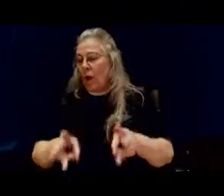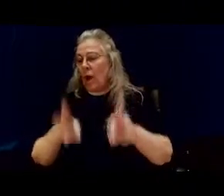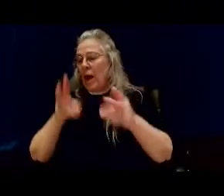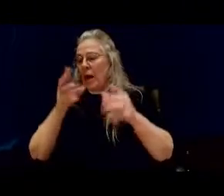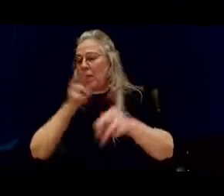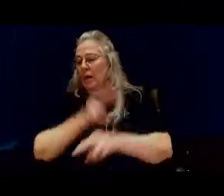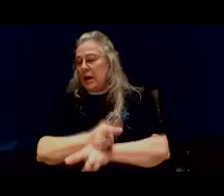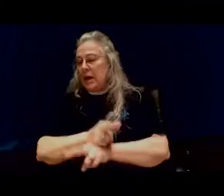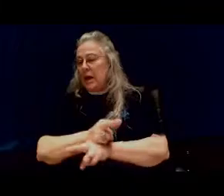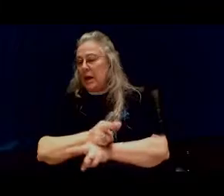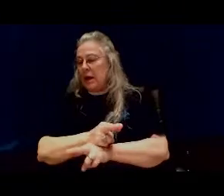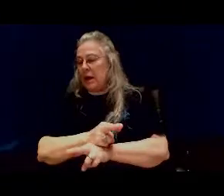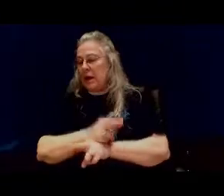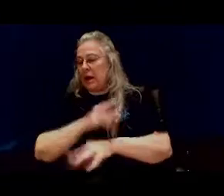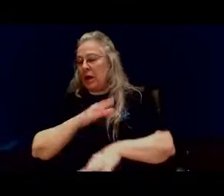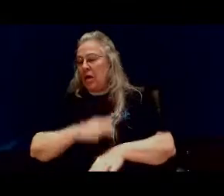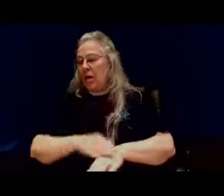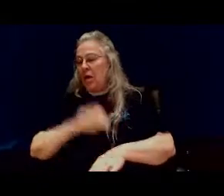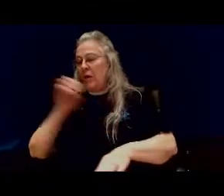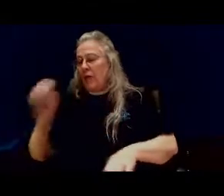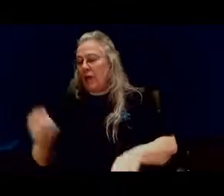way, leaning on the